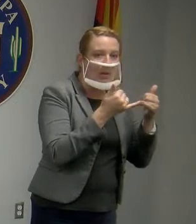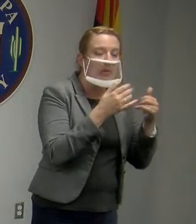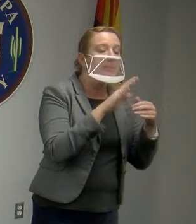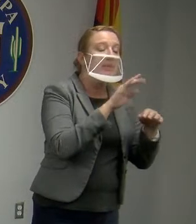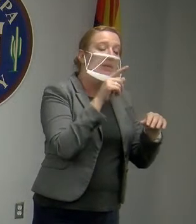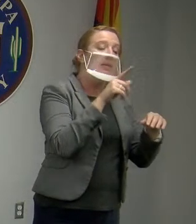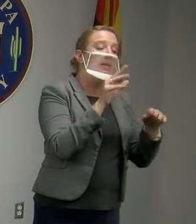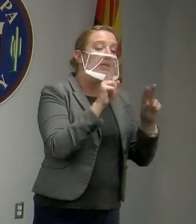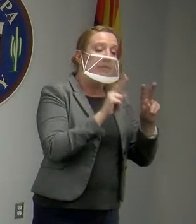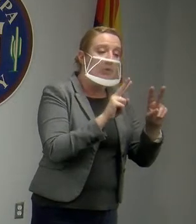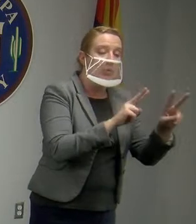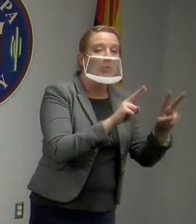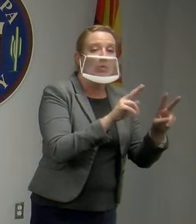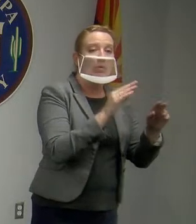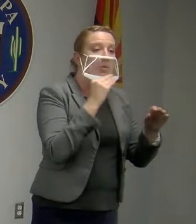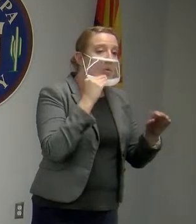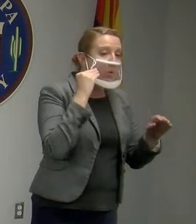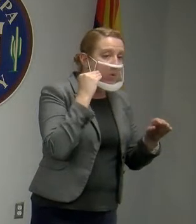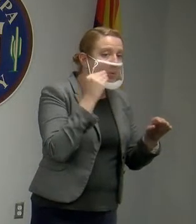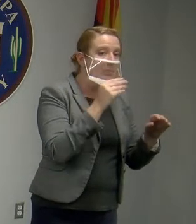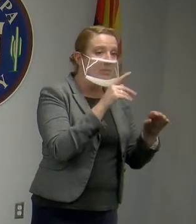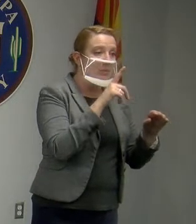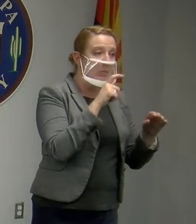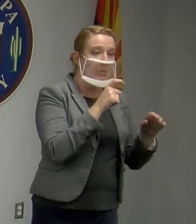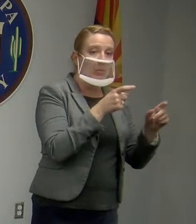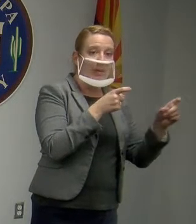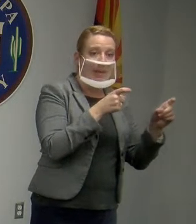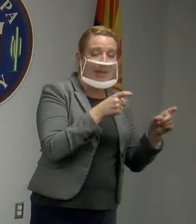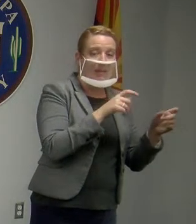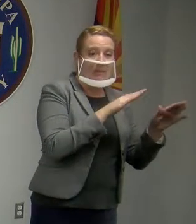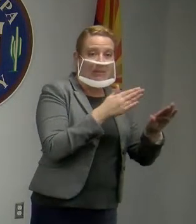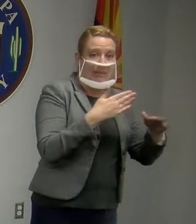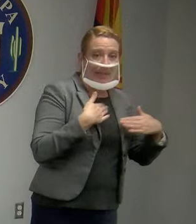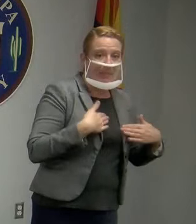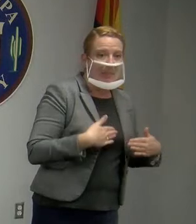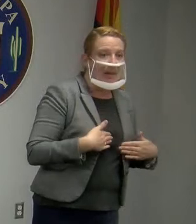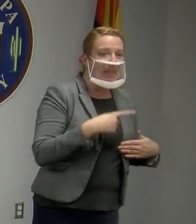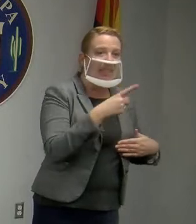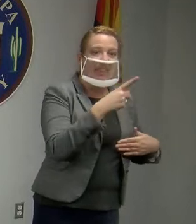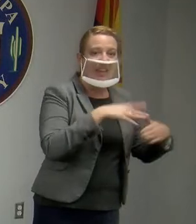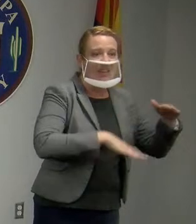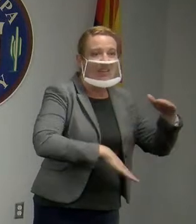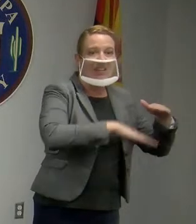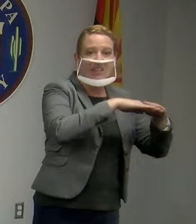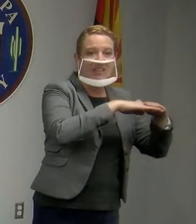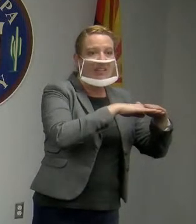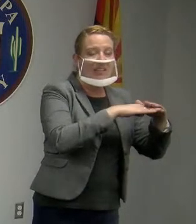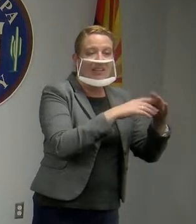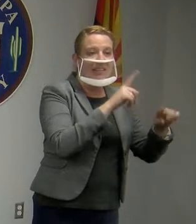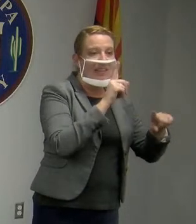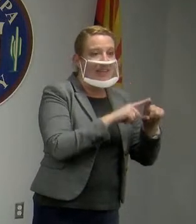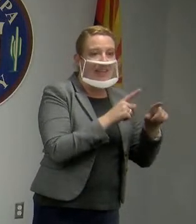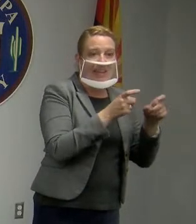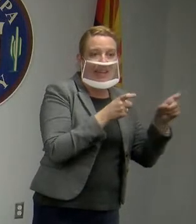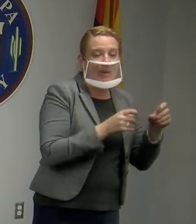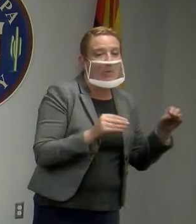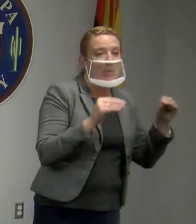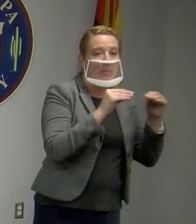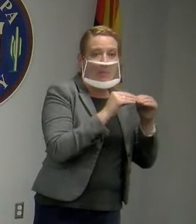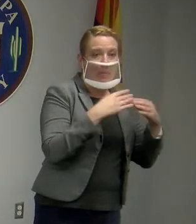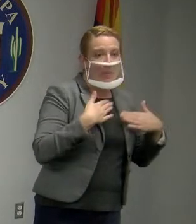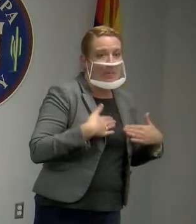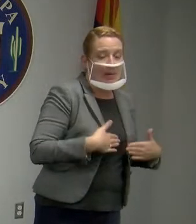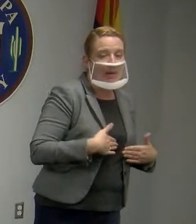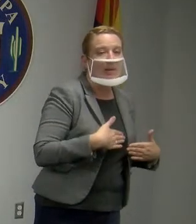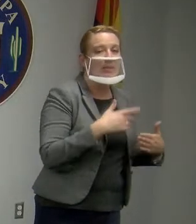spots available for bodies on Friday. What's happening today, and what are you guys doing to add capacity? Happy